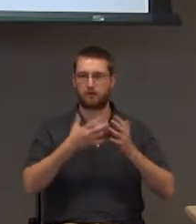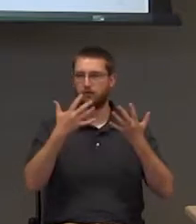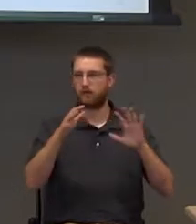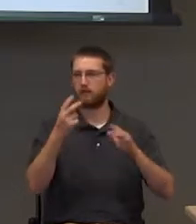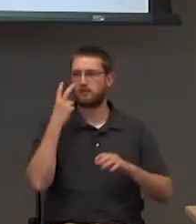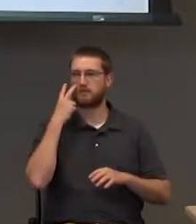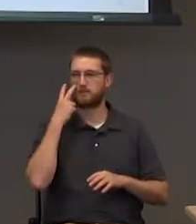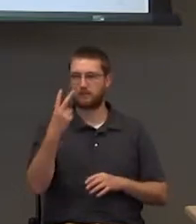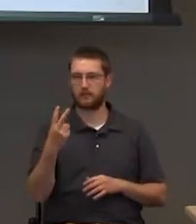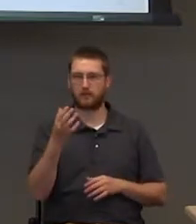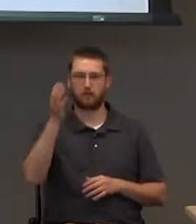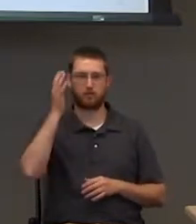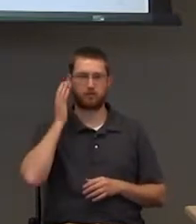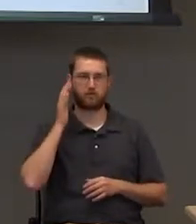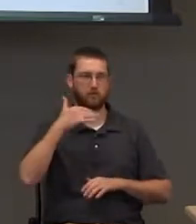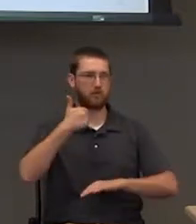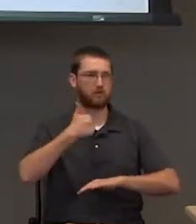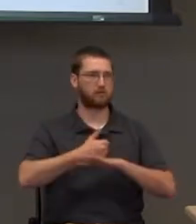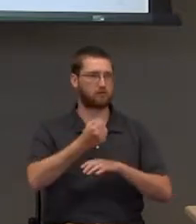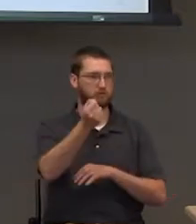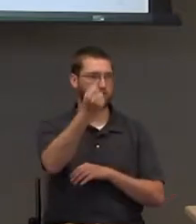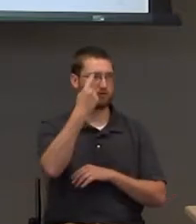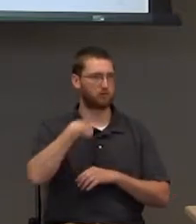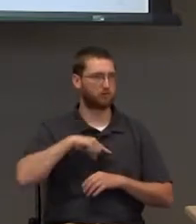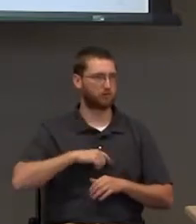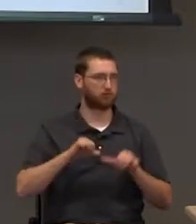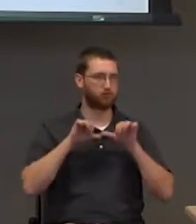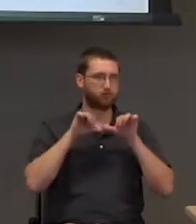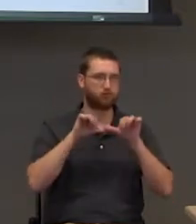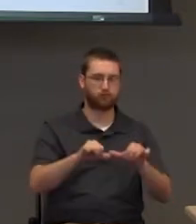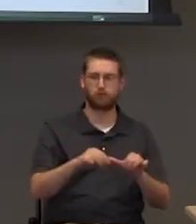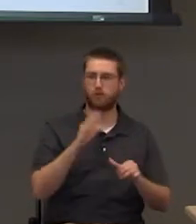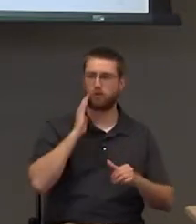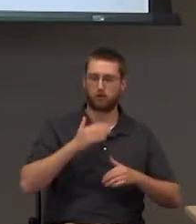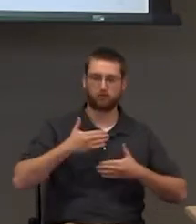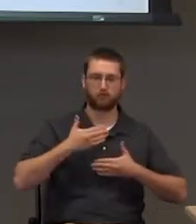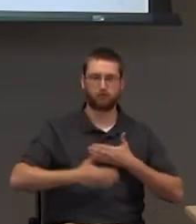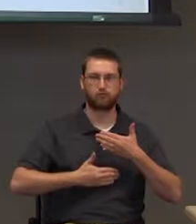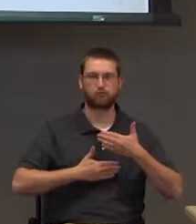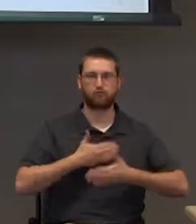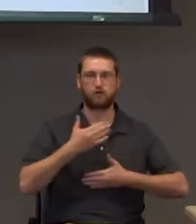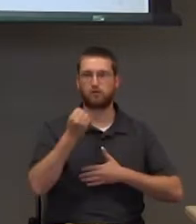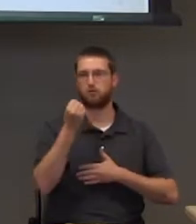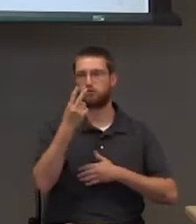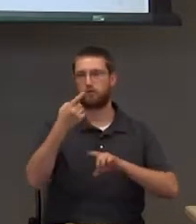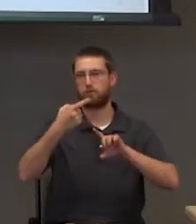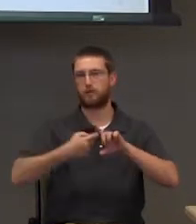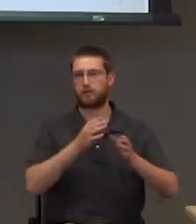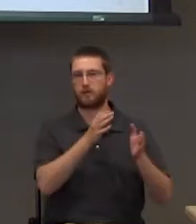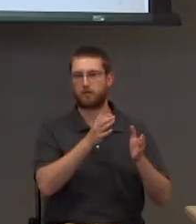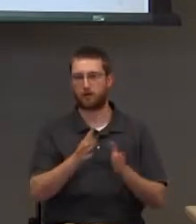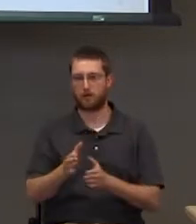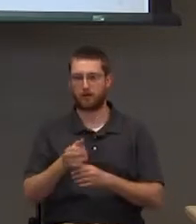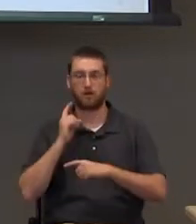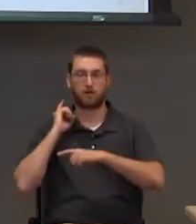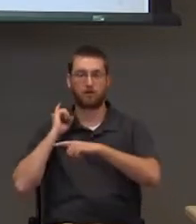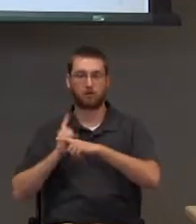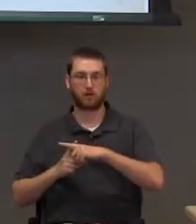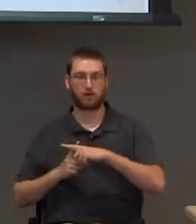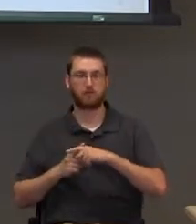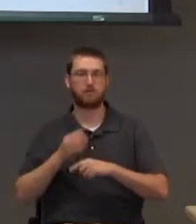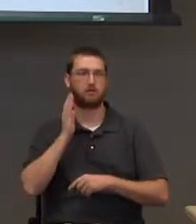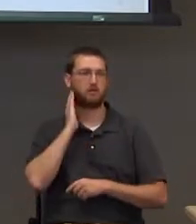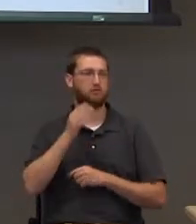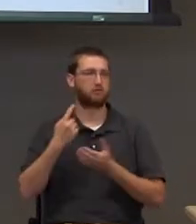think it's important to set the understanding as we move forward. I'll walk you through the recommended 12-month plan, and then I'm going to walk you through